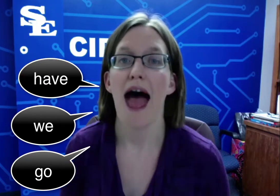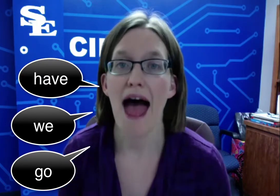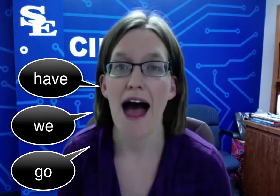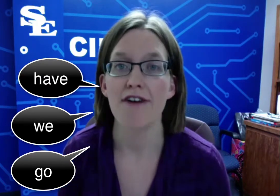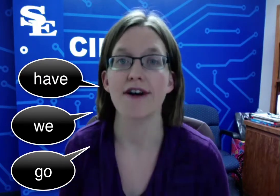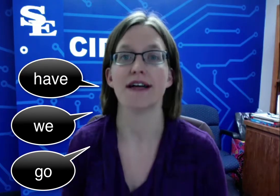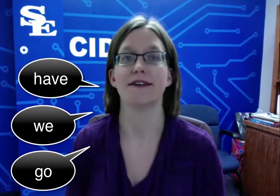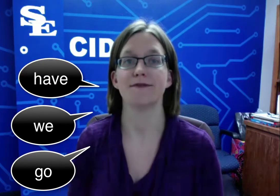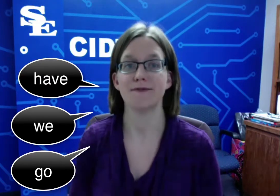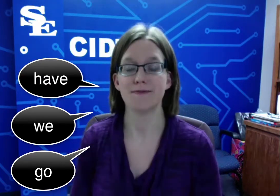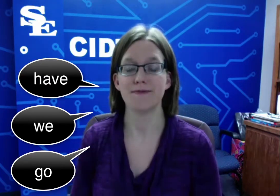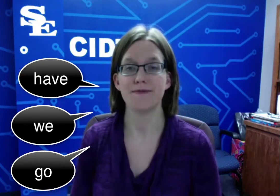have